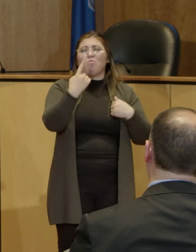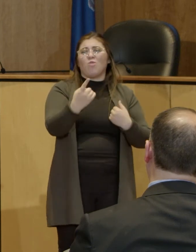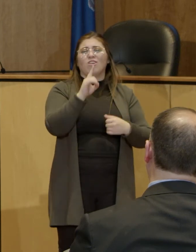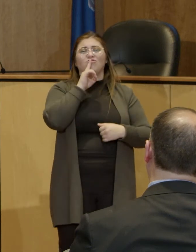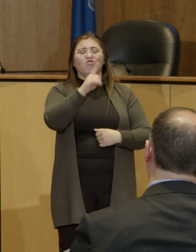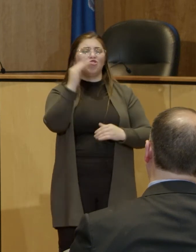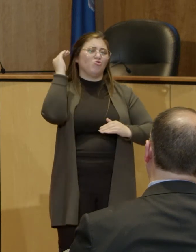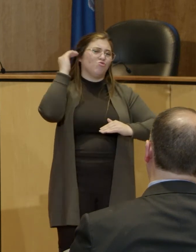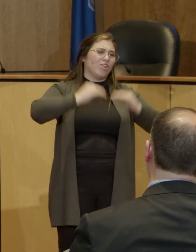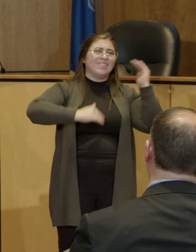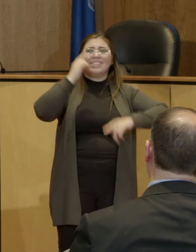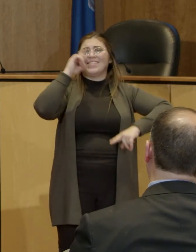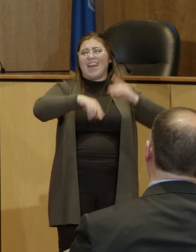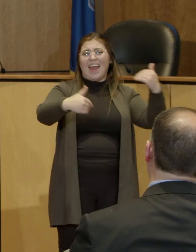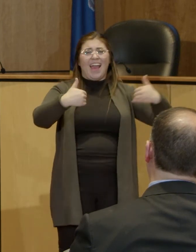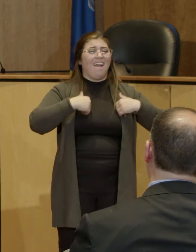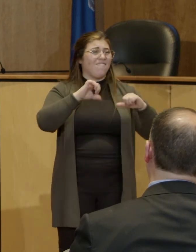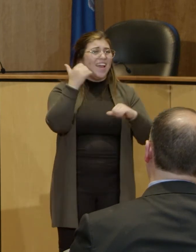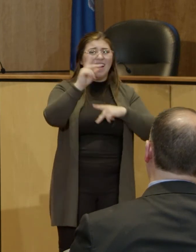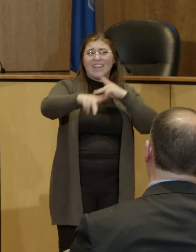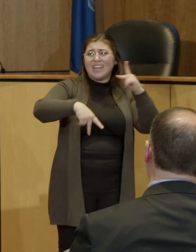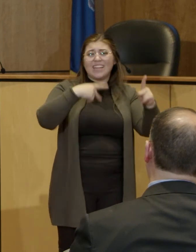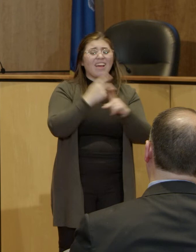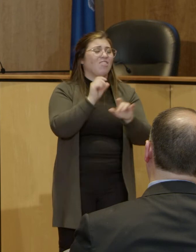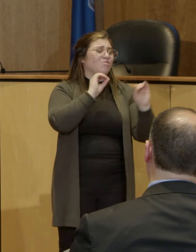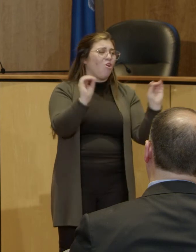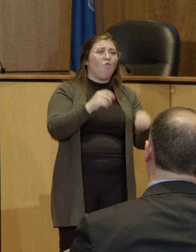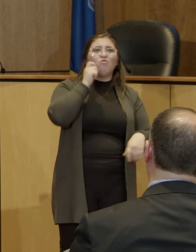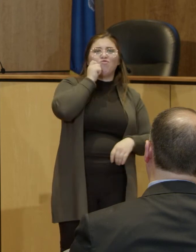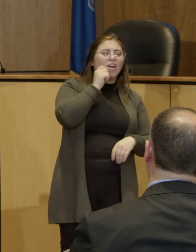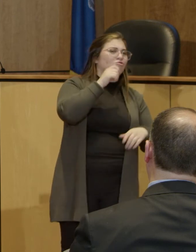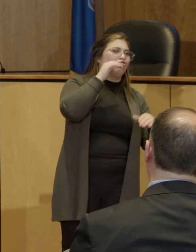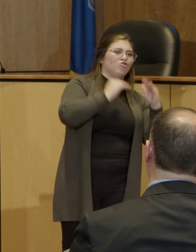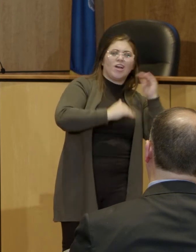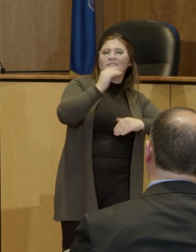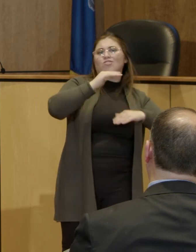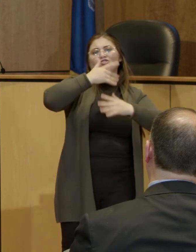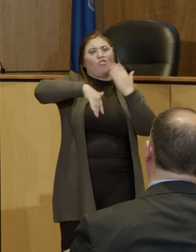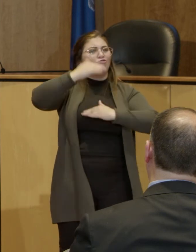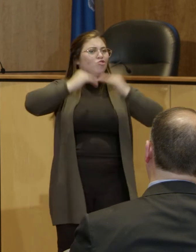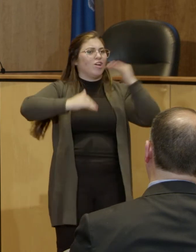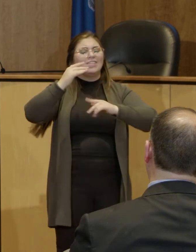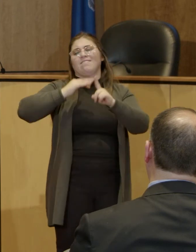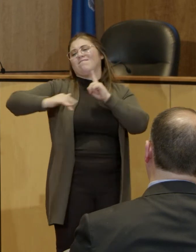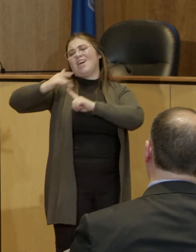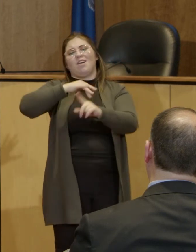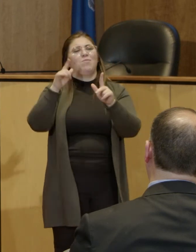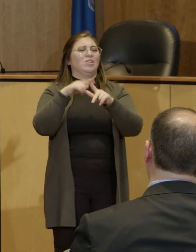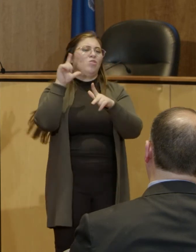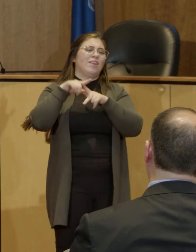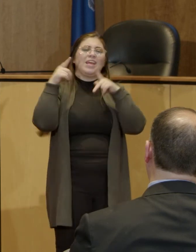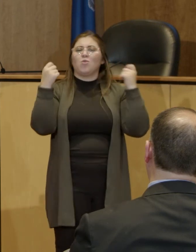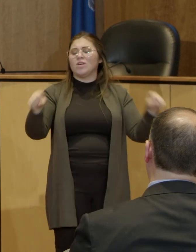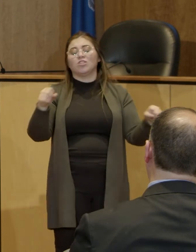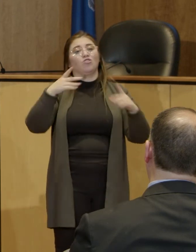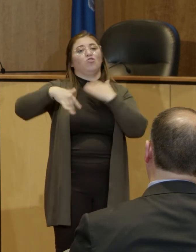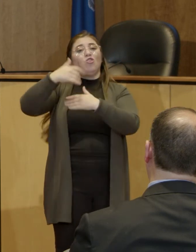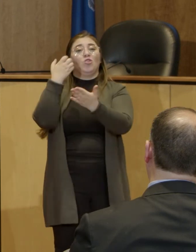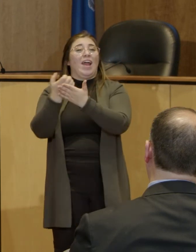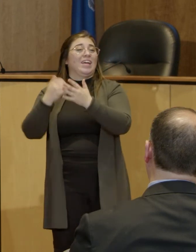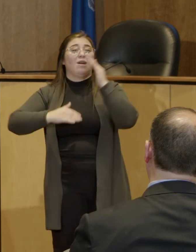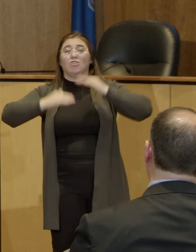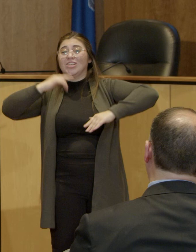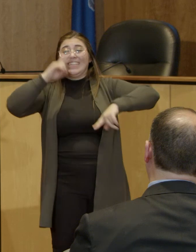true justice of any kind. No racial justice, social justice, environmental, linguistic, socioeconomic